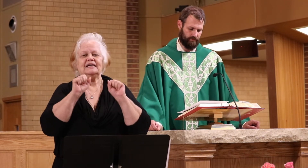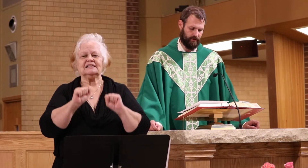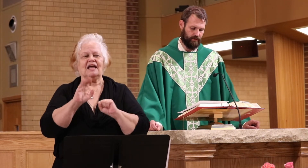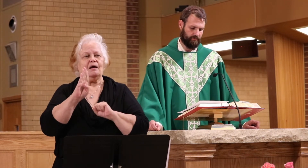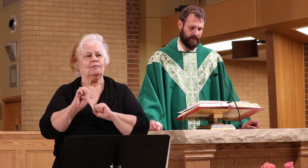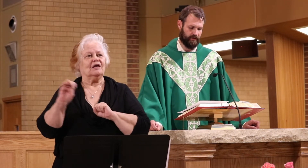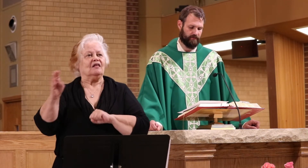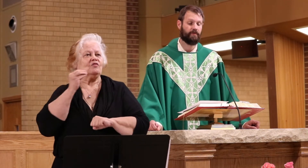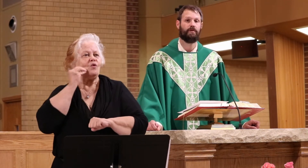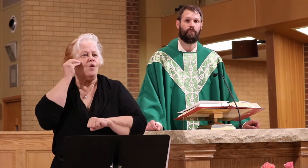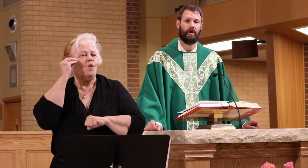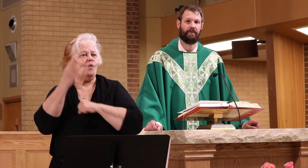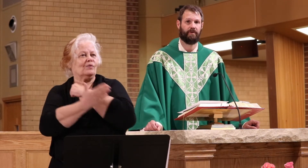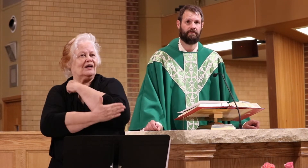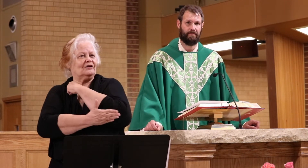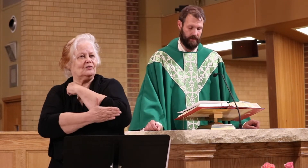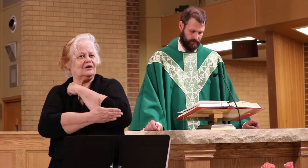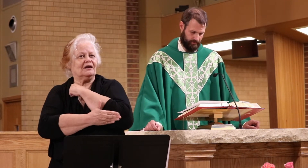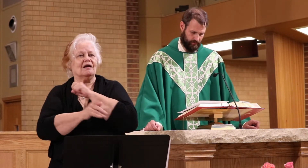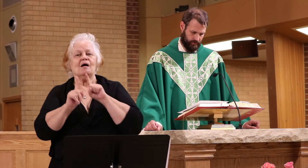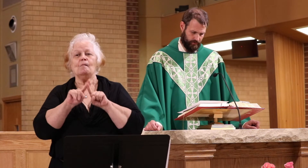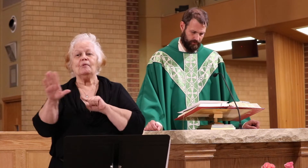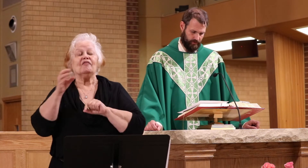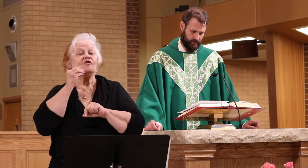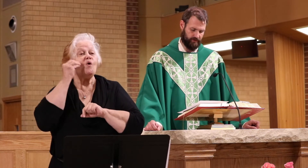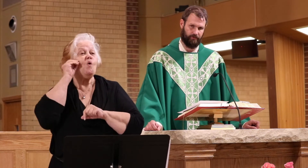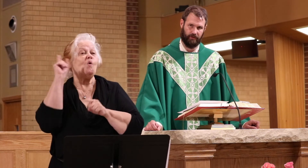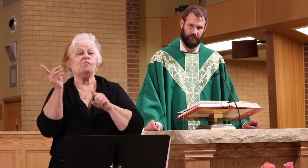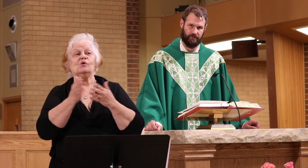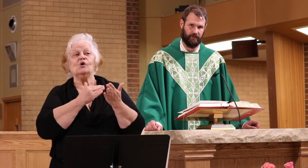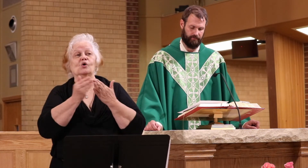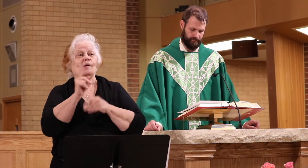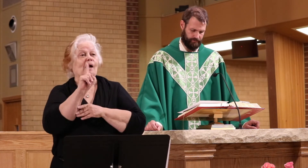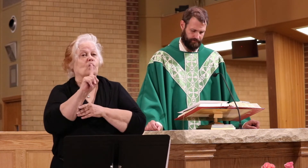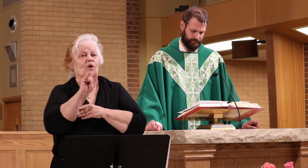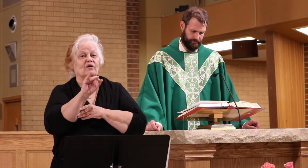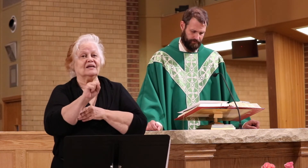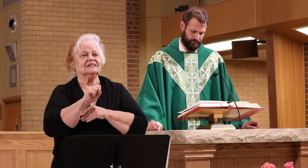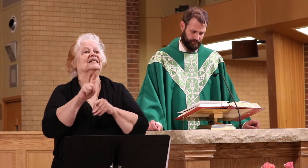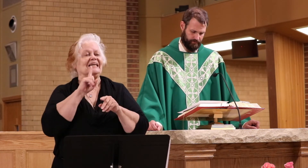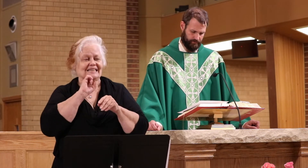for them, their homeland, wherever it may be, is a foreign country.